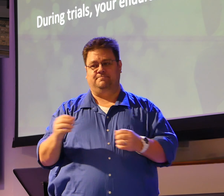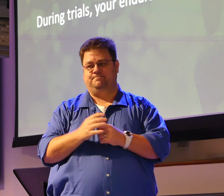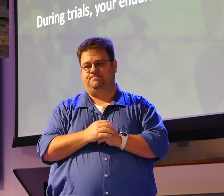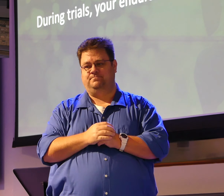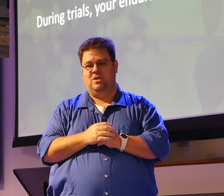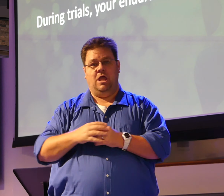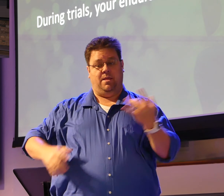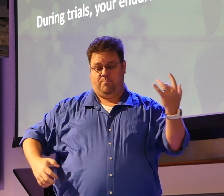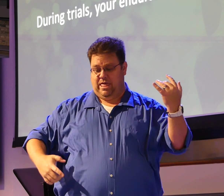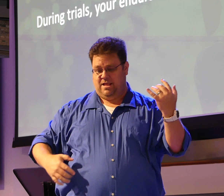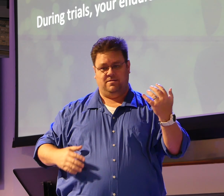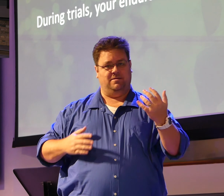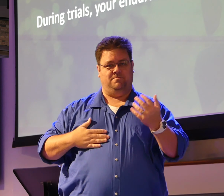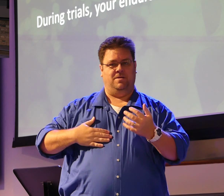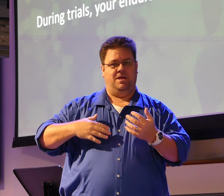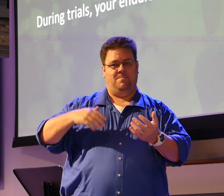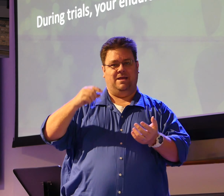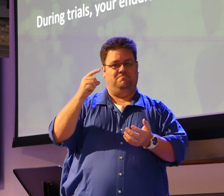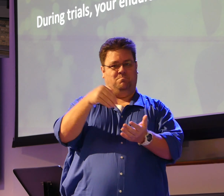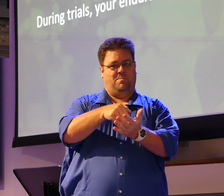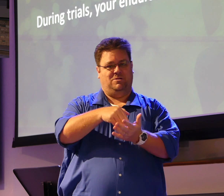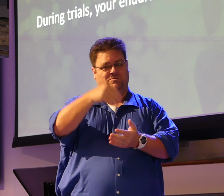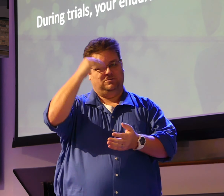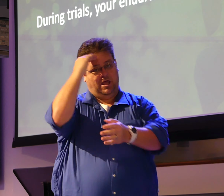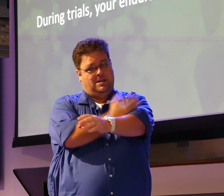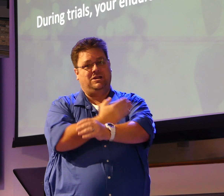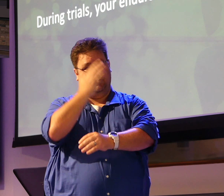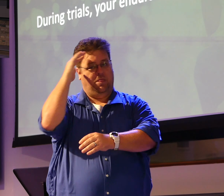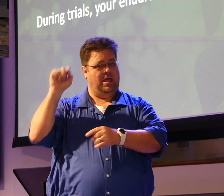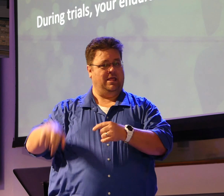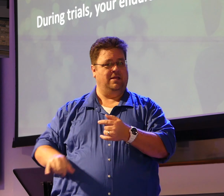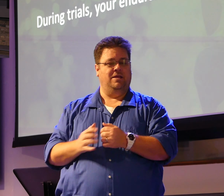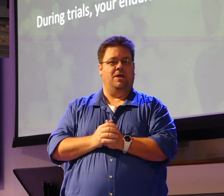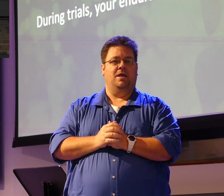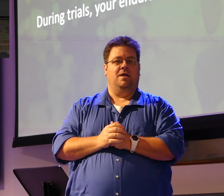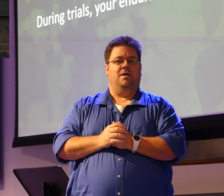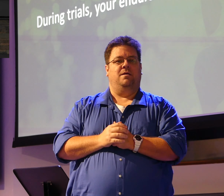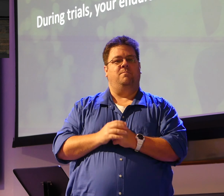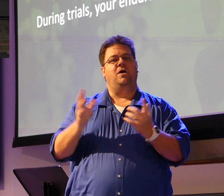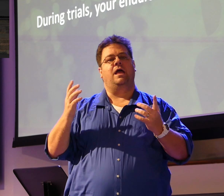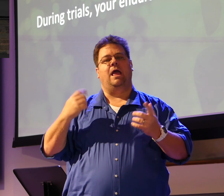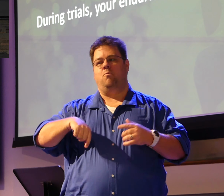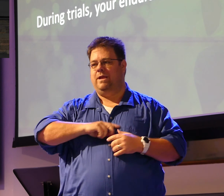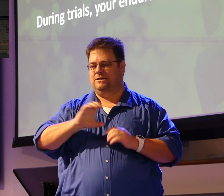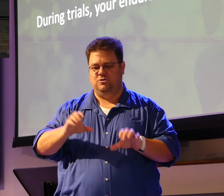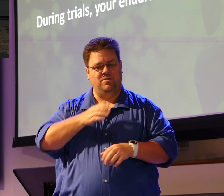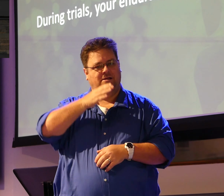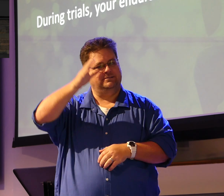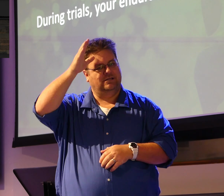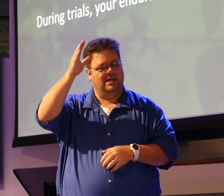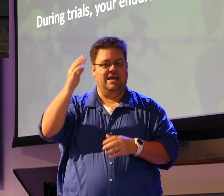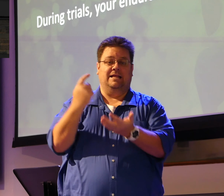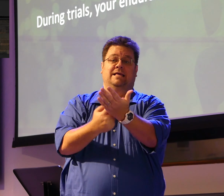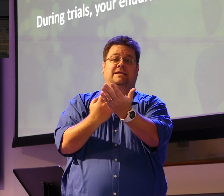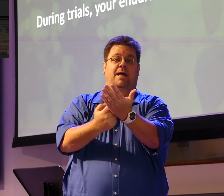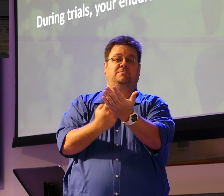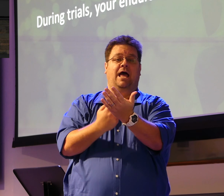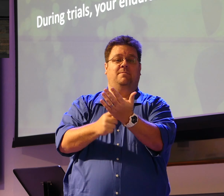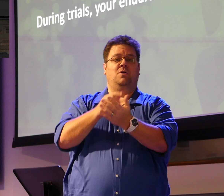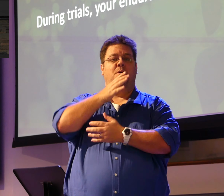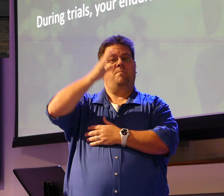and uh in you know on the guitar there clayton he's my middle son many of you know and uh you know we do it with our